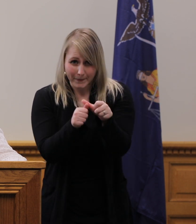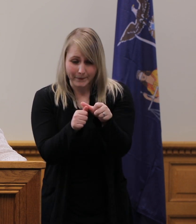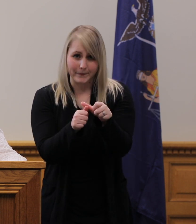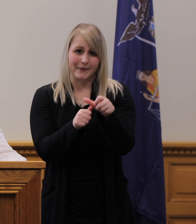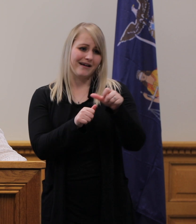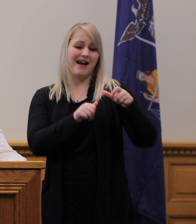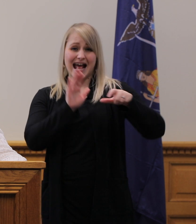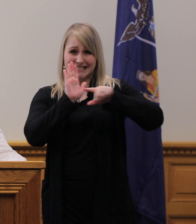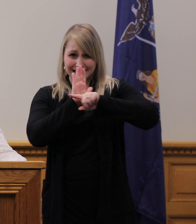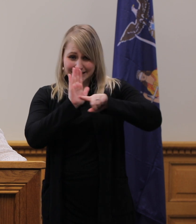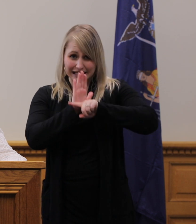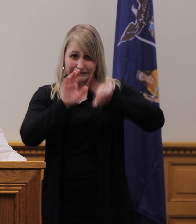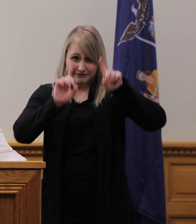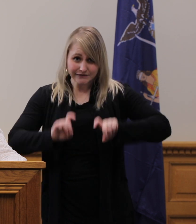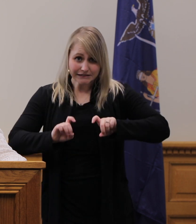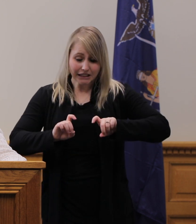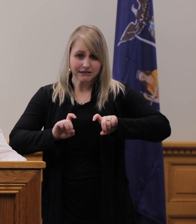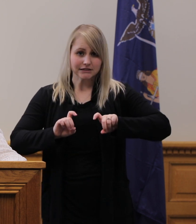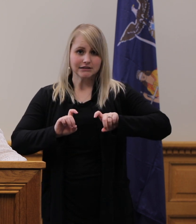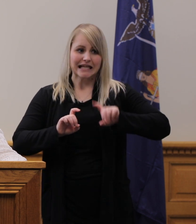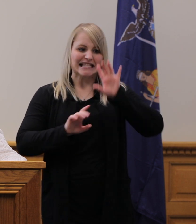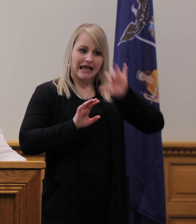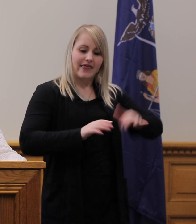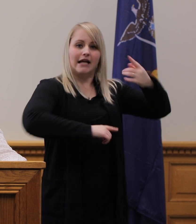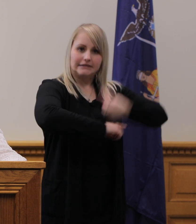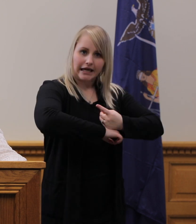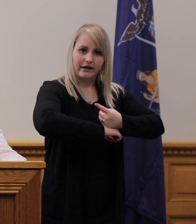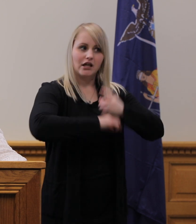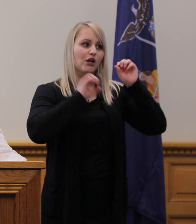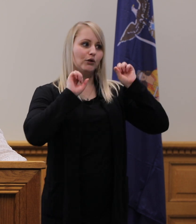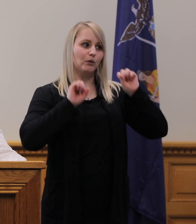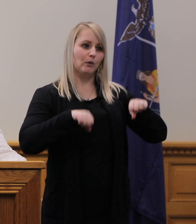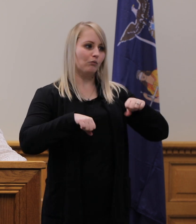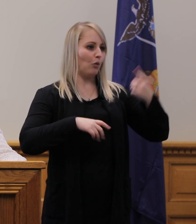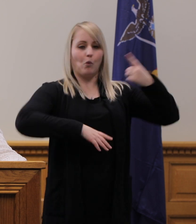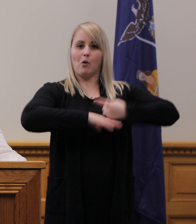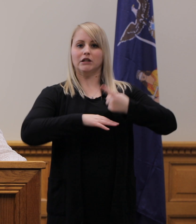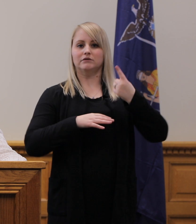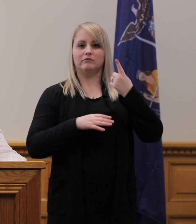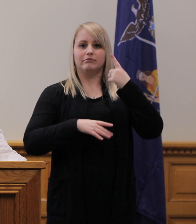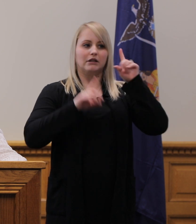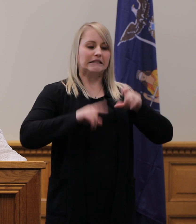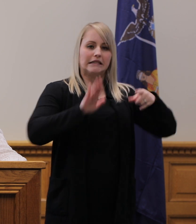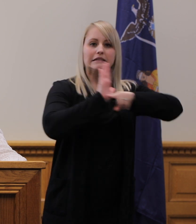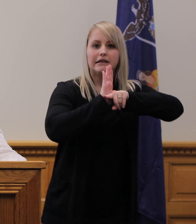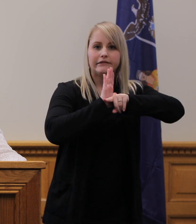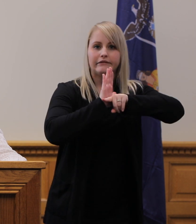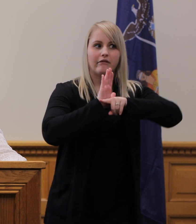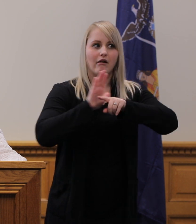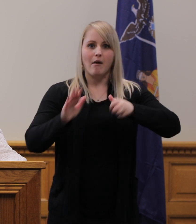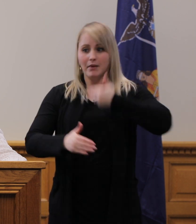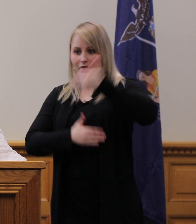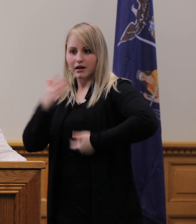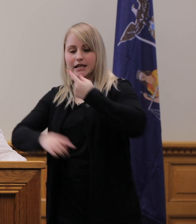accurate for the day it is given. A person can test negative one day and test positive later on. You can still develop symptoms up